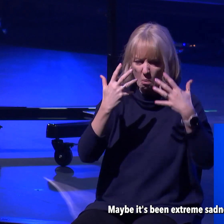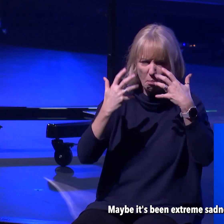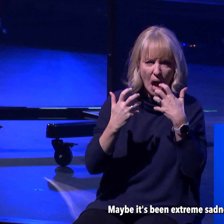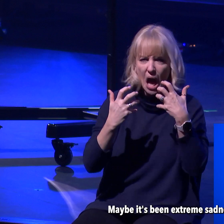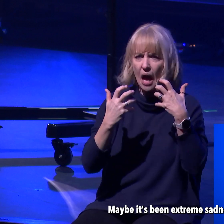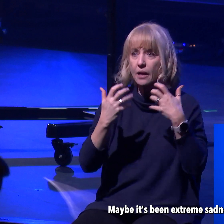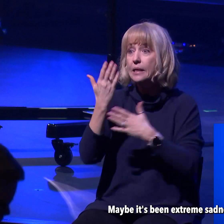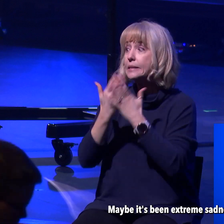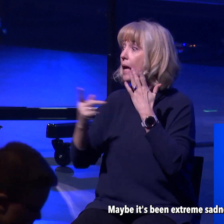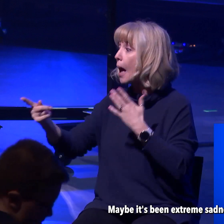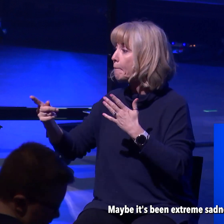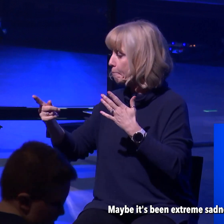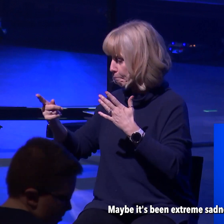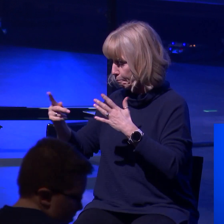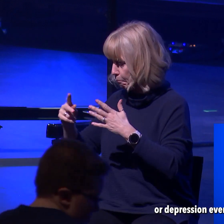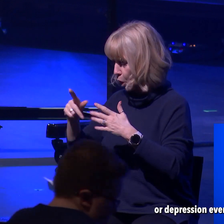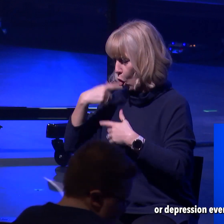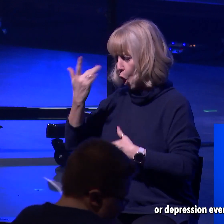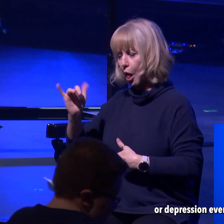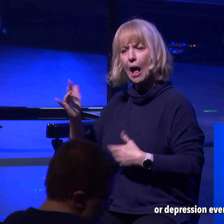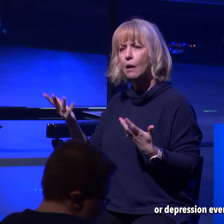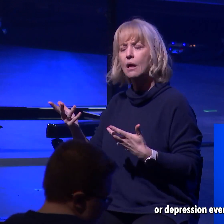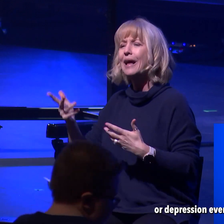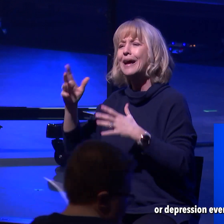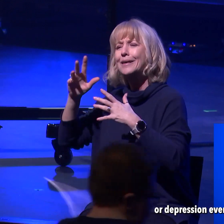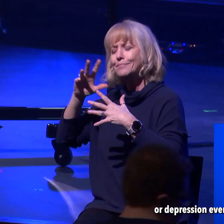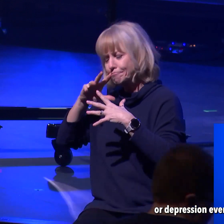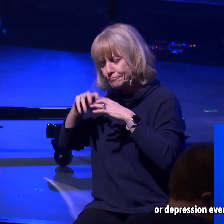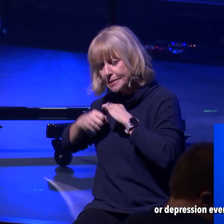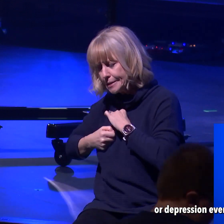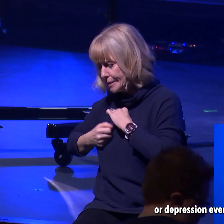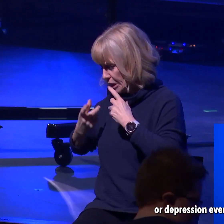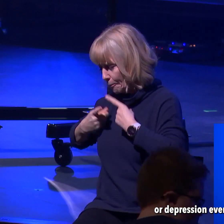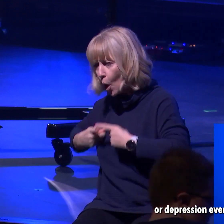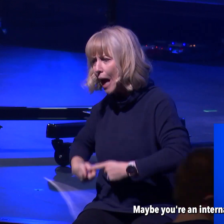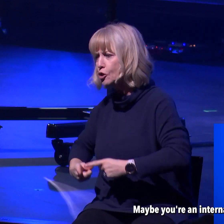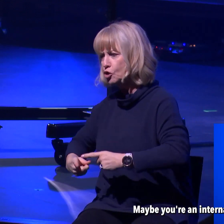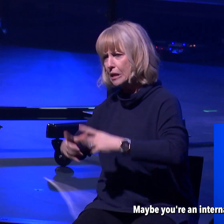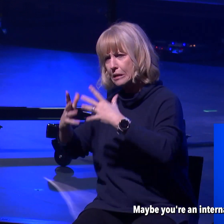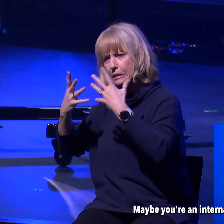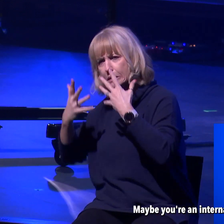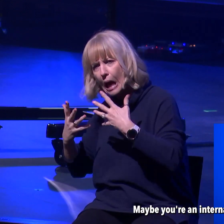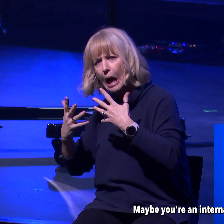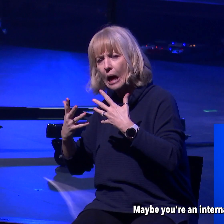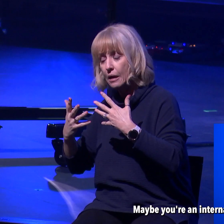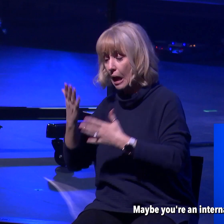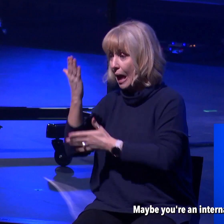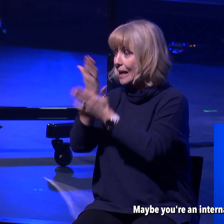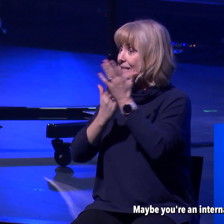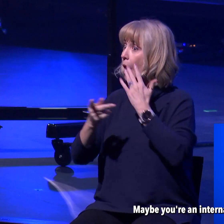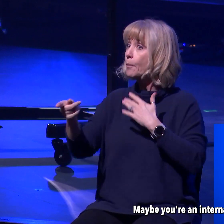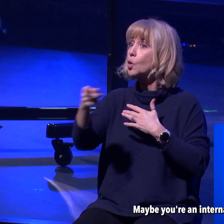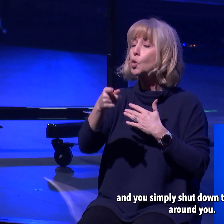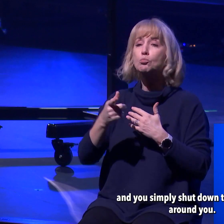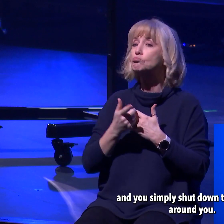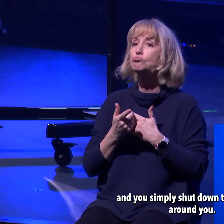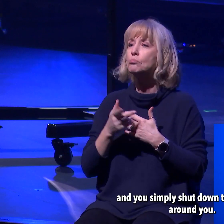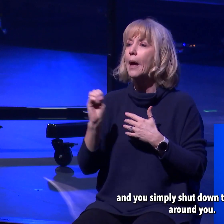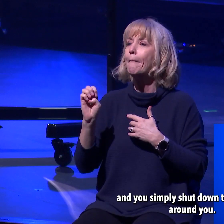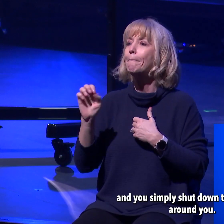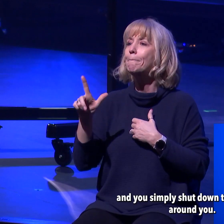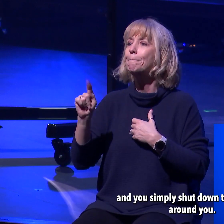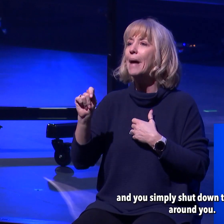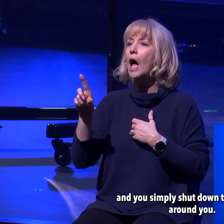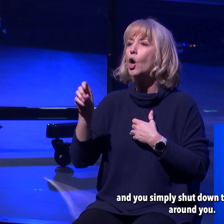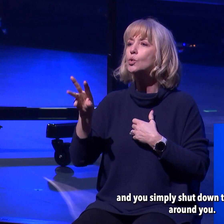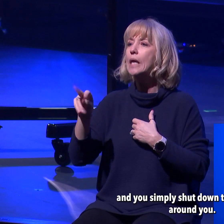extreme sadness or despair or depression even. Maybe you're an internalizer and you simply